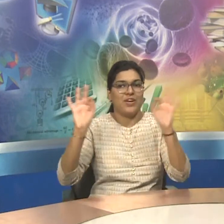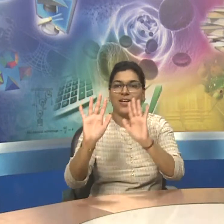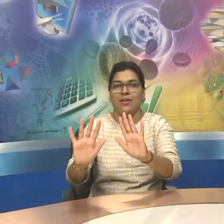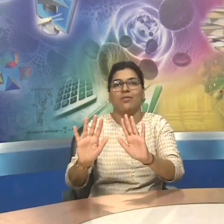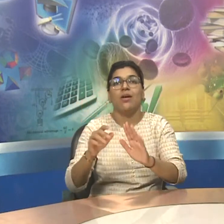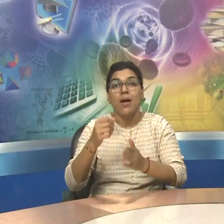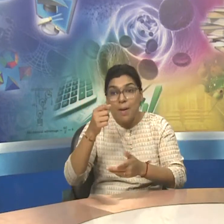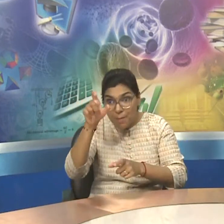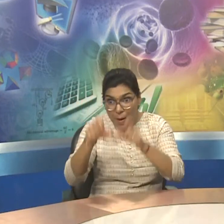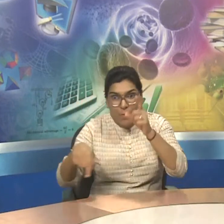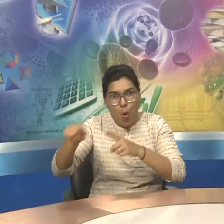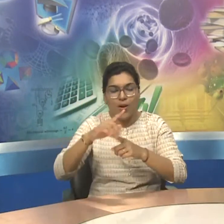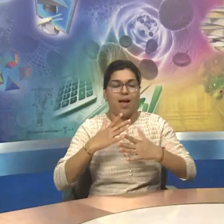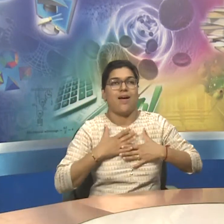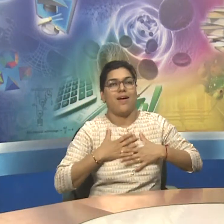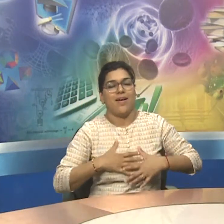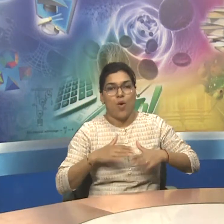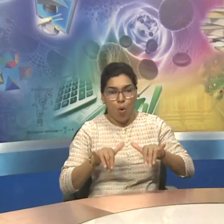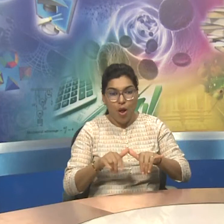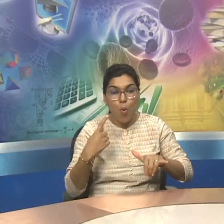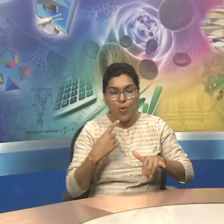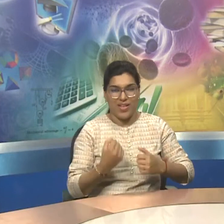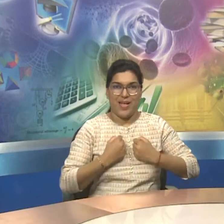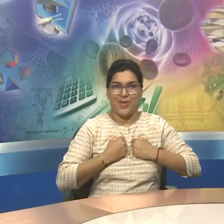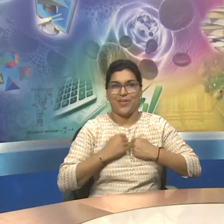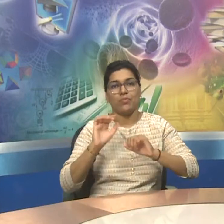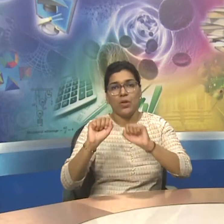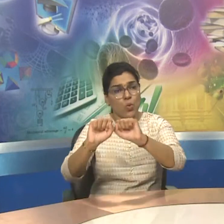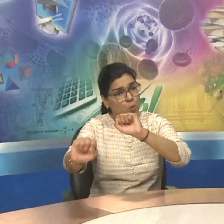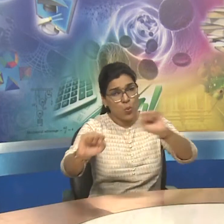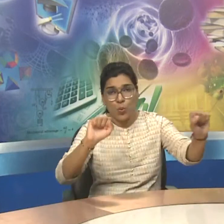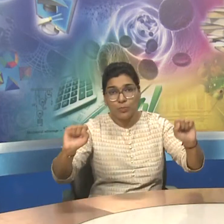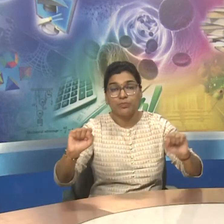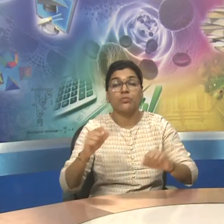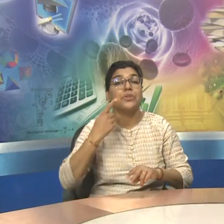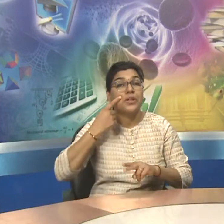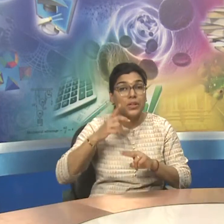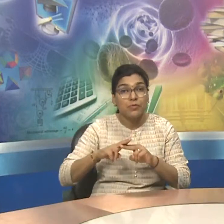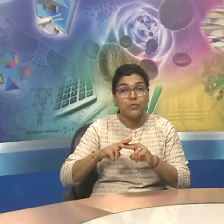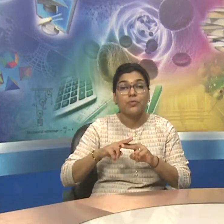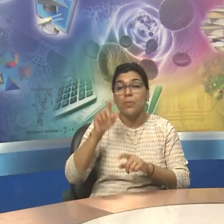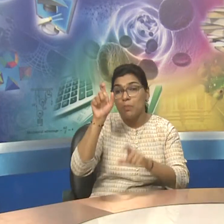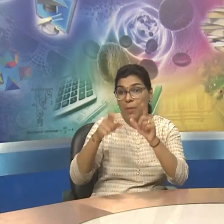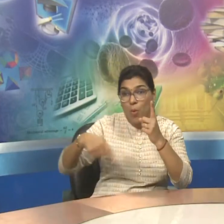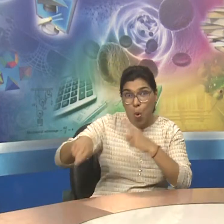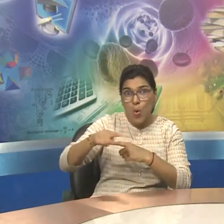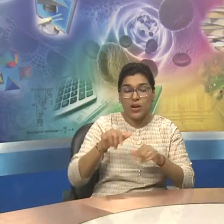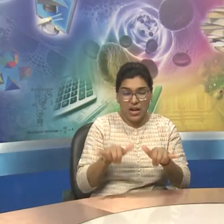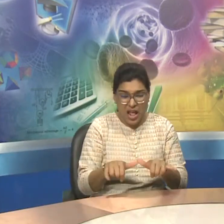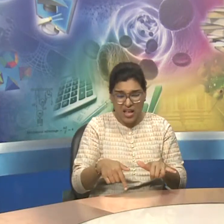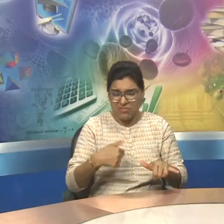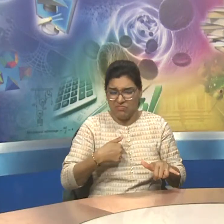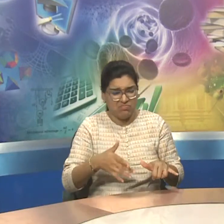These are the civil rights which has been given